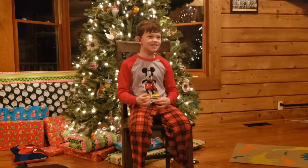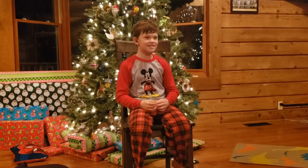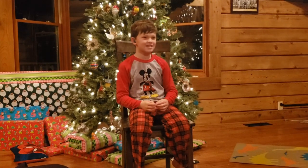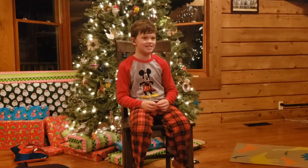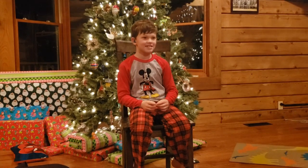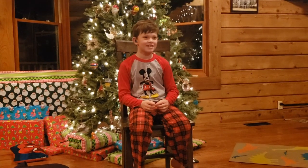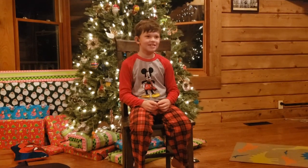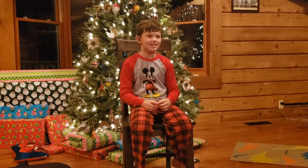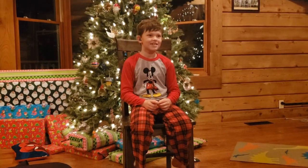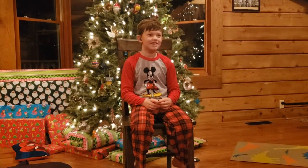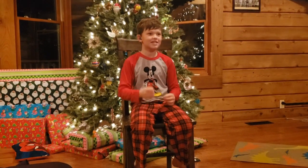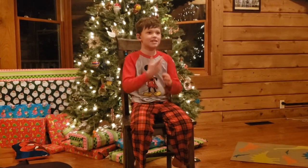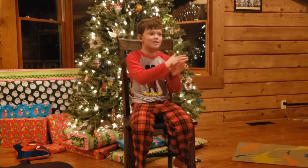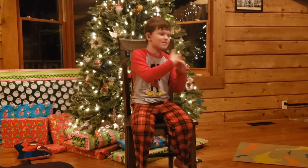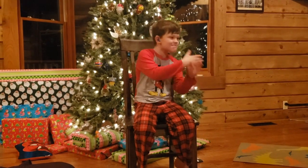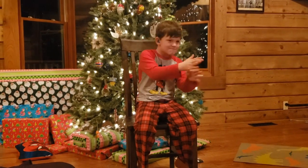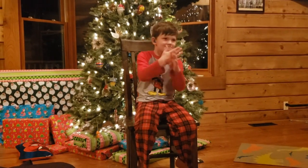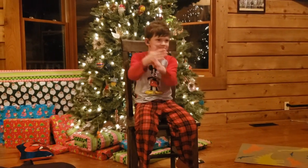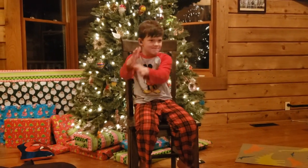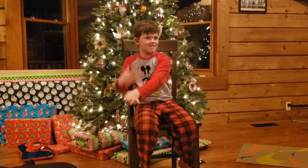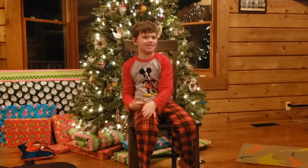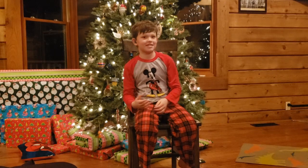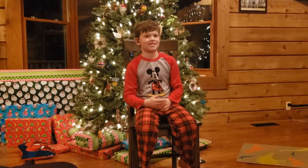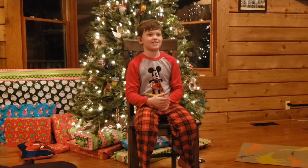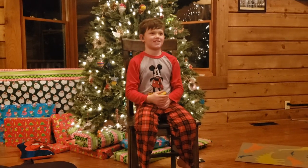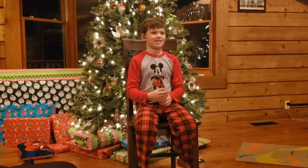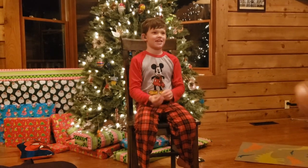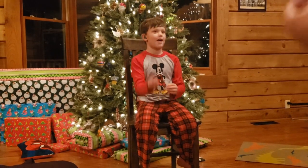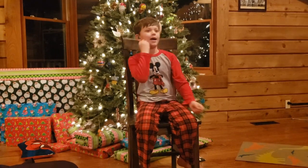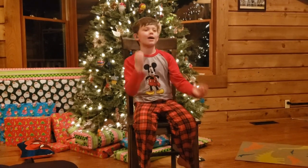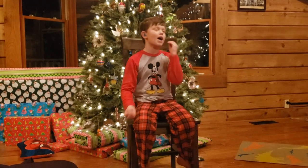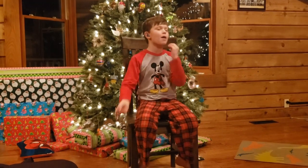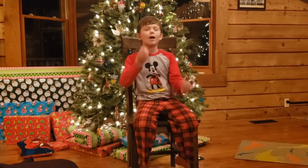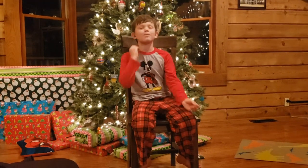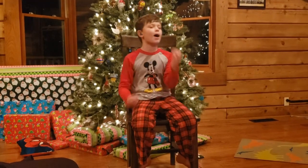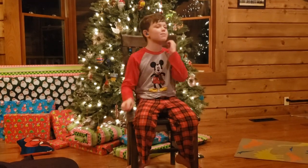We share with others and feast till we're full.